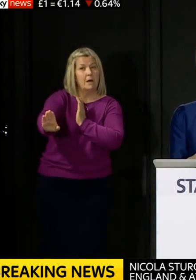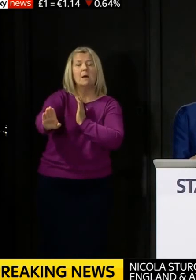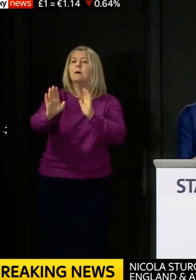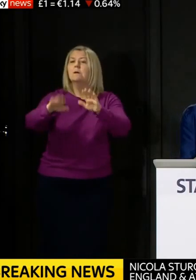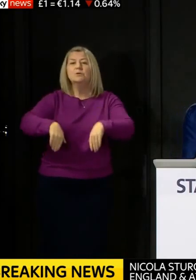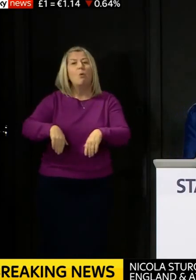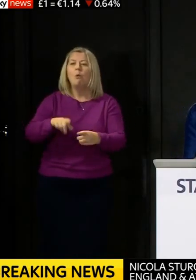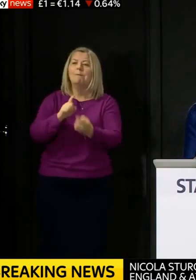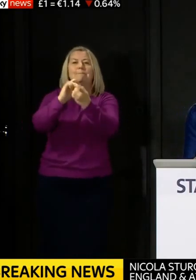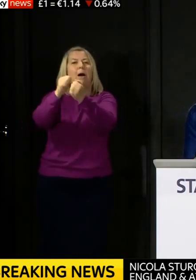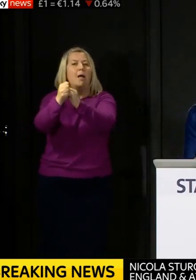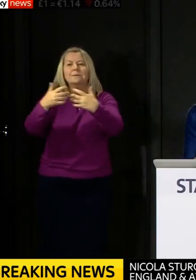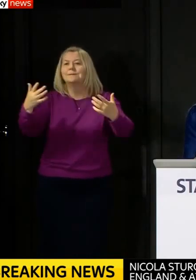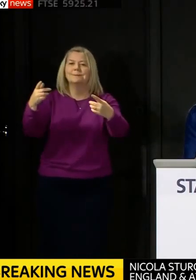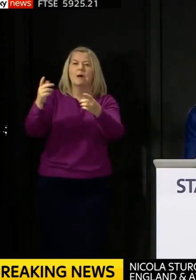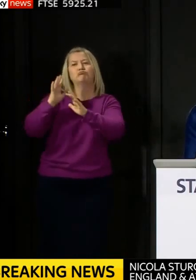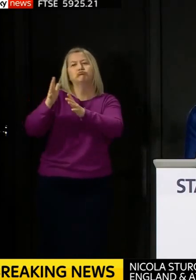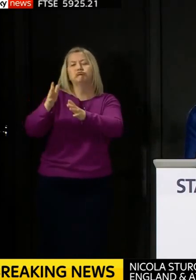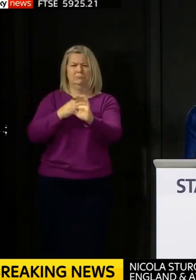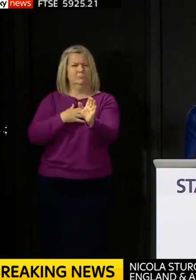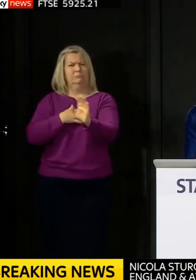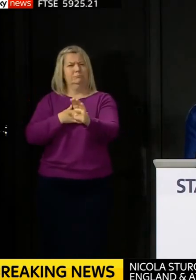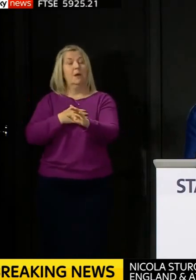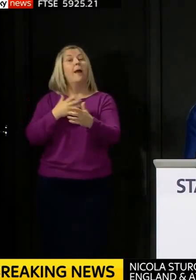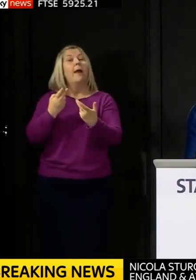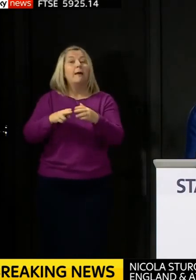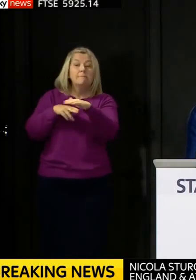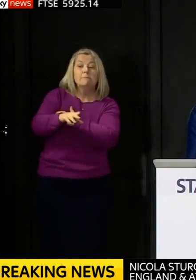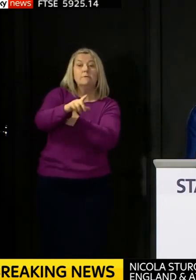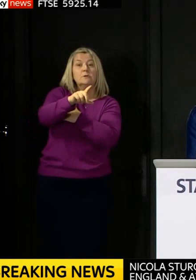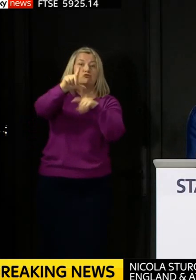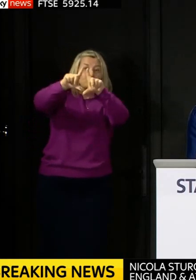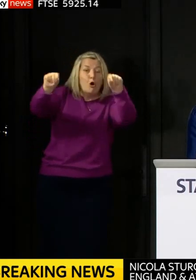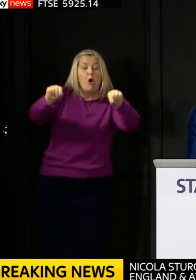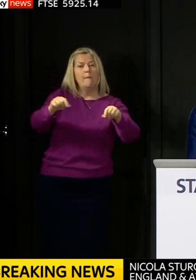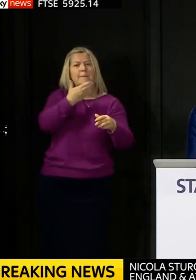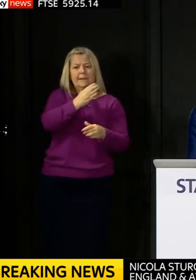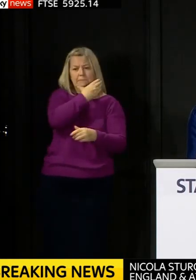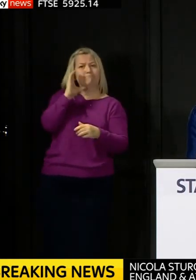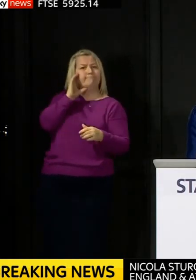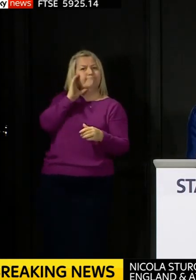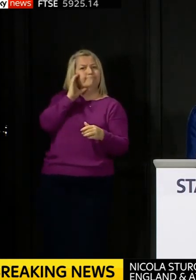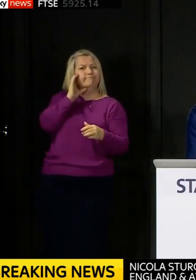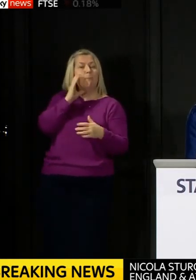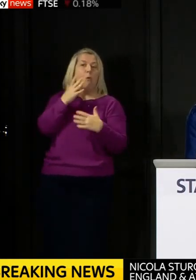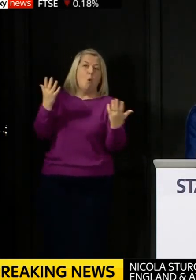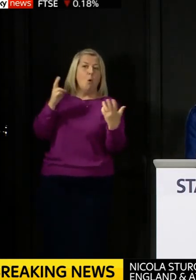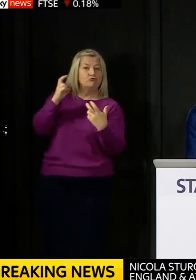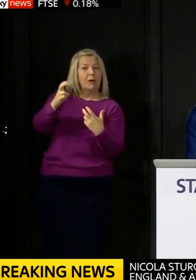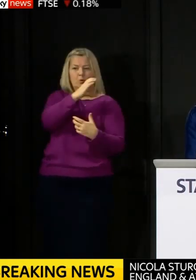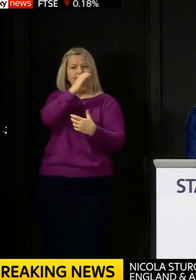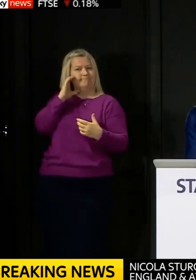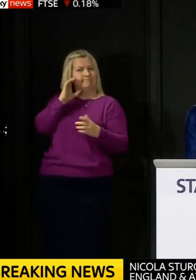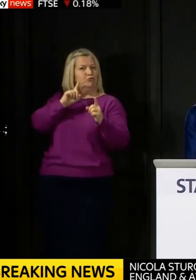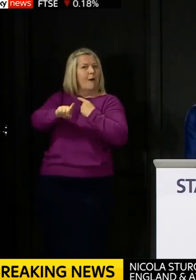from other households. You should wear a face covering if you are in a shop or in public transport, and you should isolate completely if you